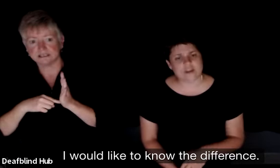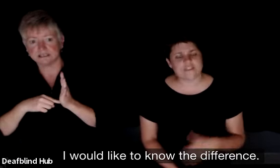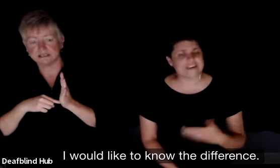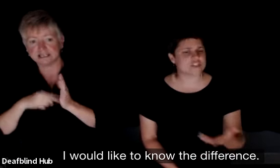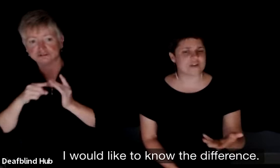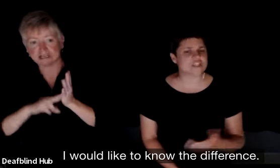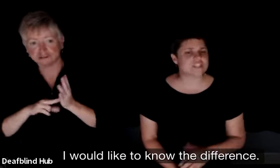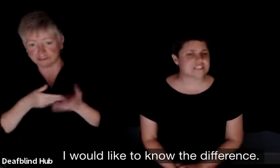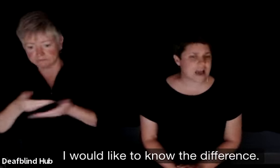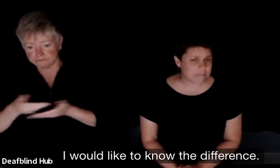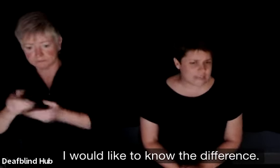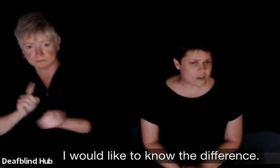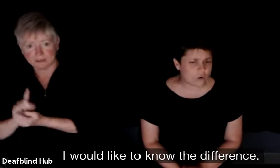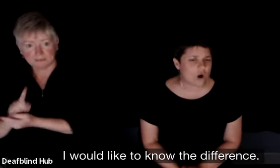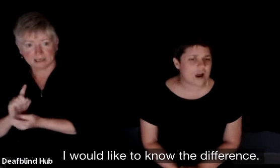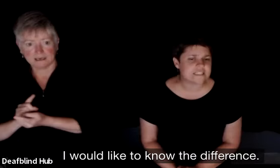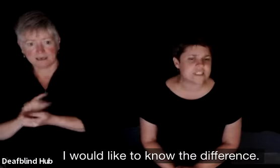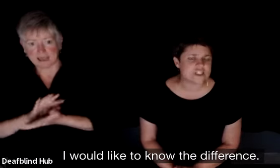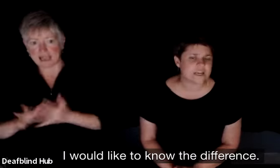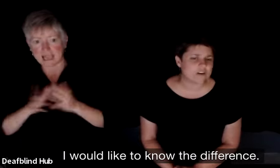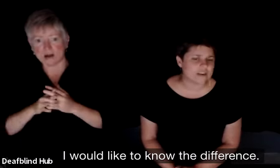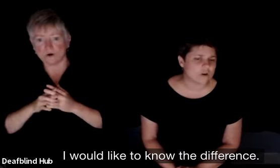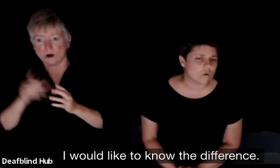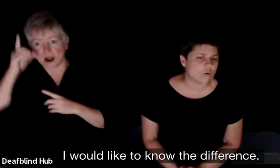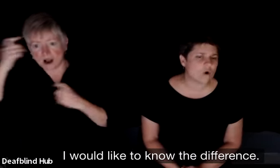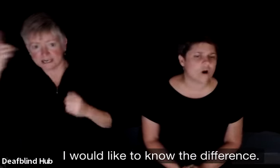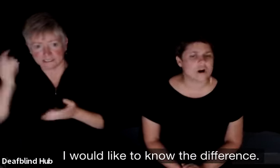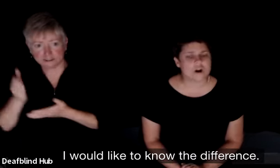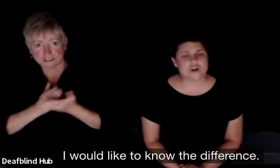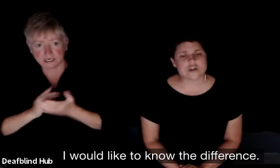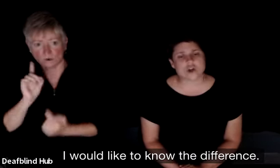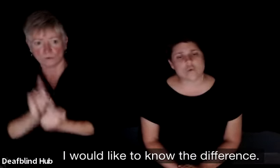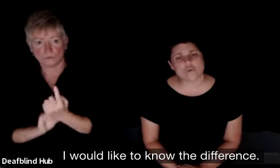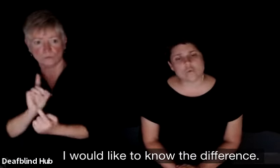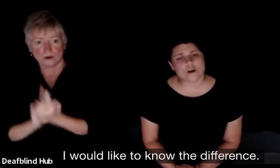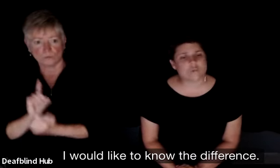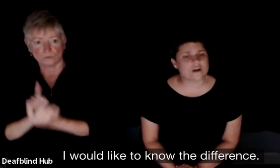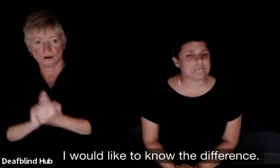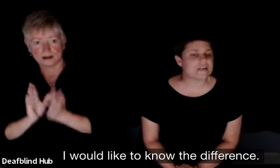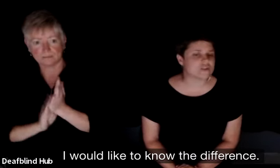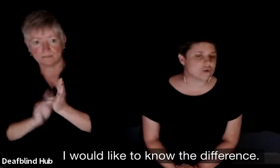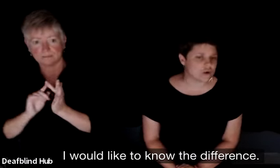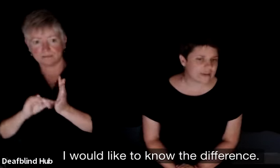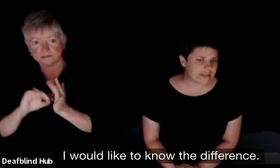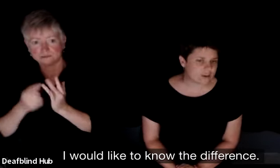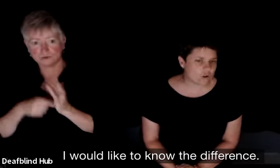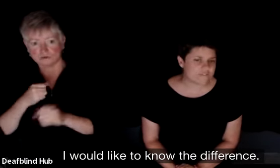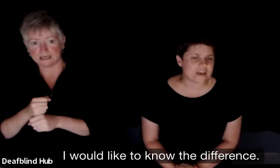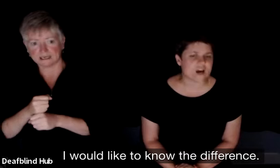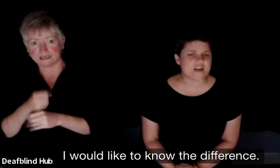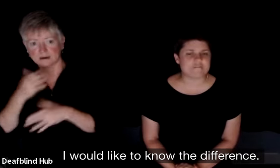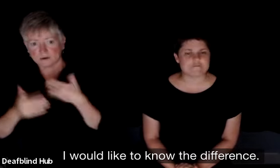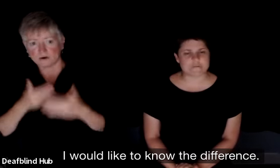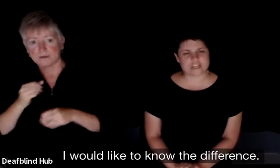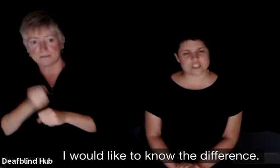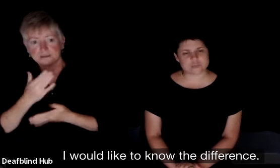how the interaction is happening, or ID sharing, or the one-on-one mentoring, all of that